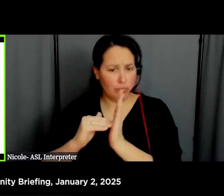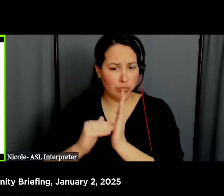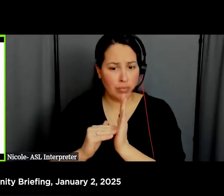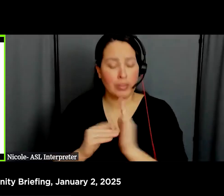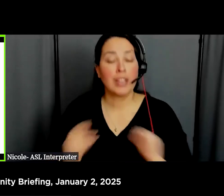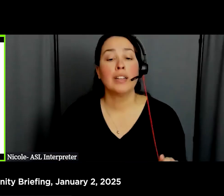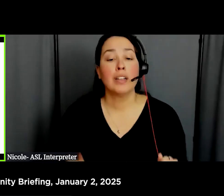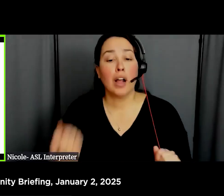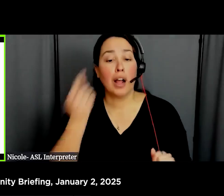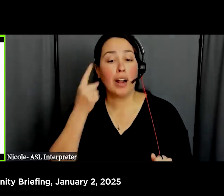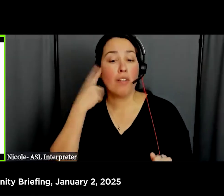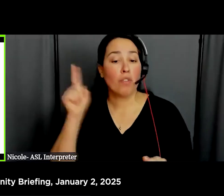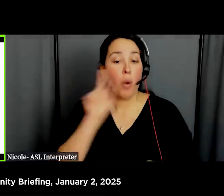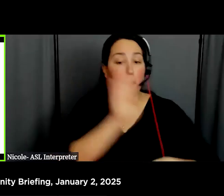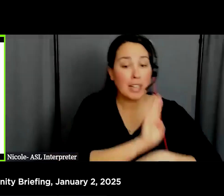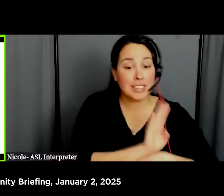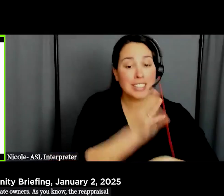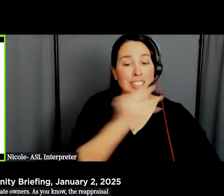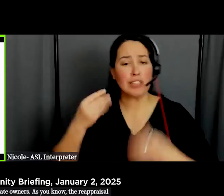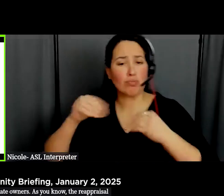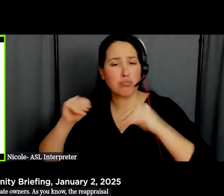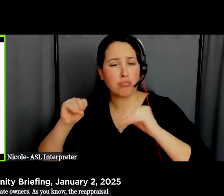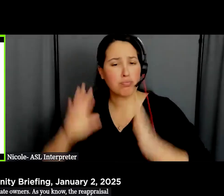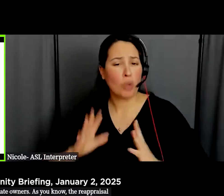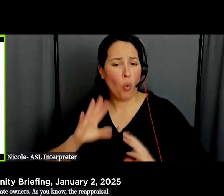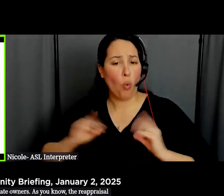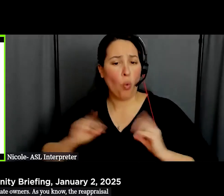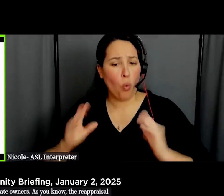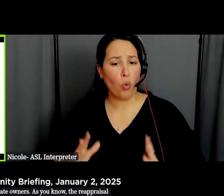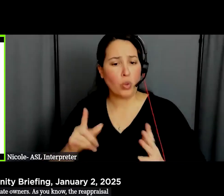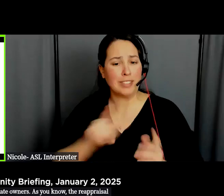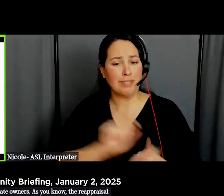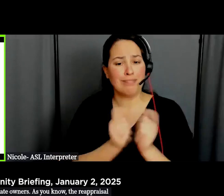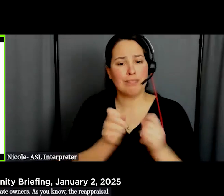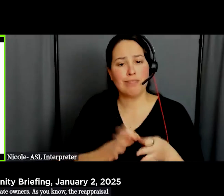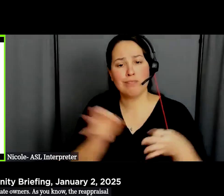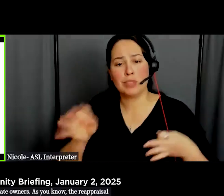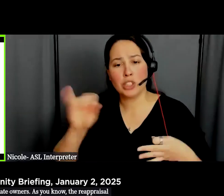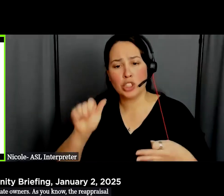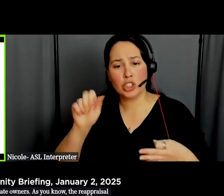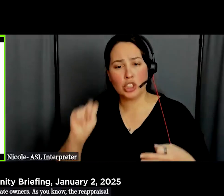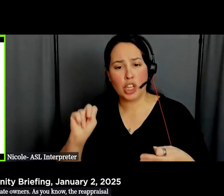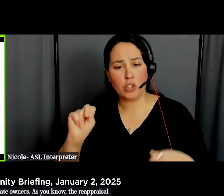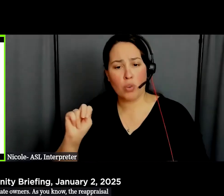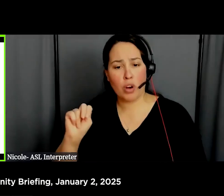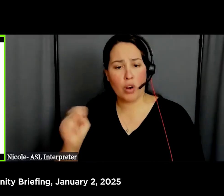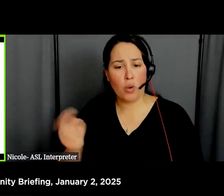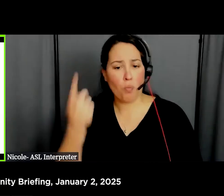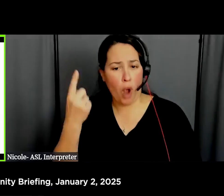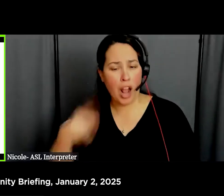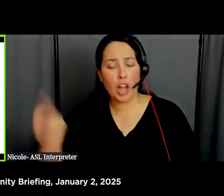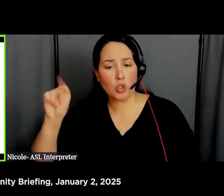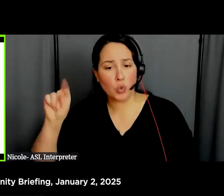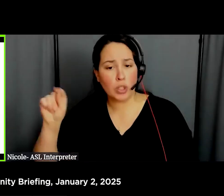know, the reappraisal deadline was moved to January 1 of 2026. We are working diligently to get any reported